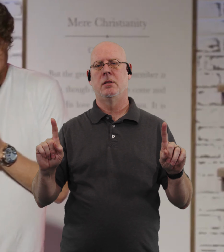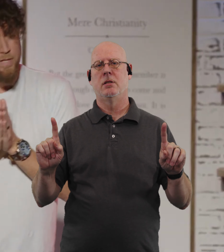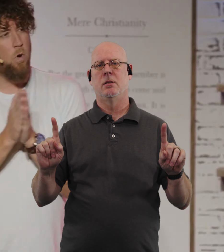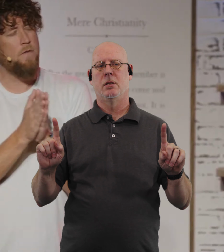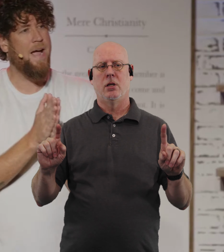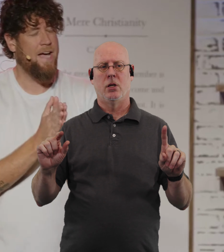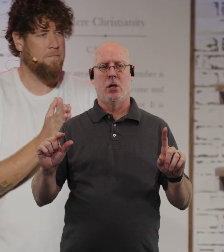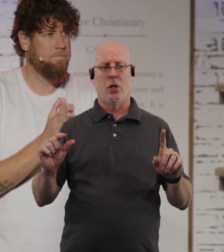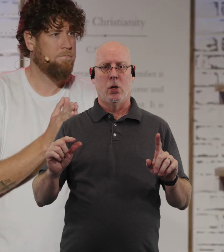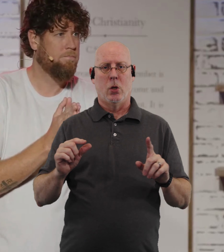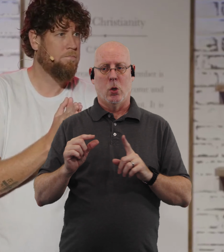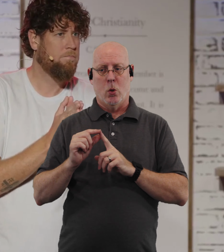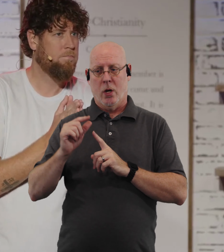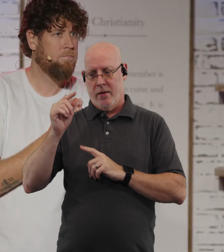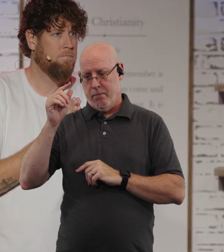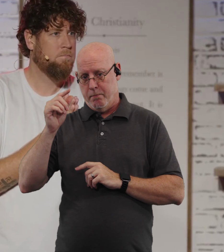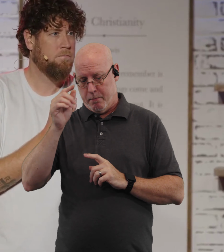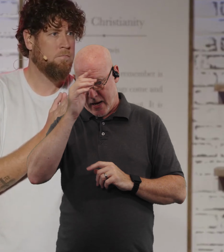between the word of man,